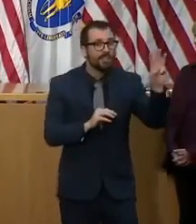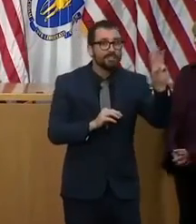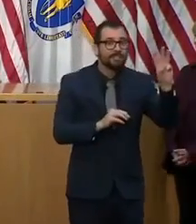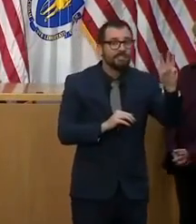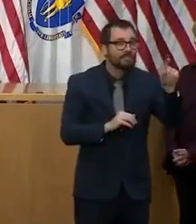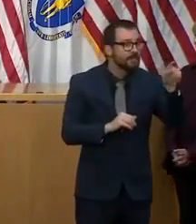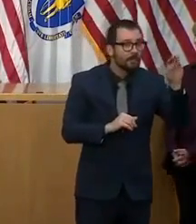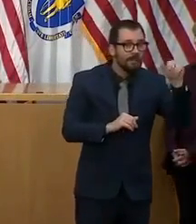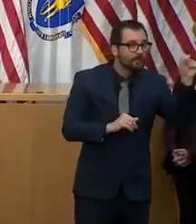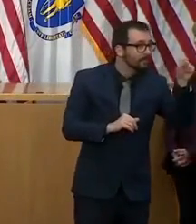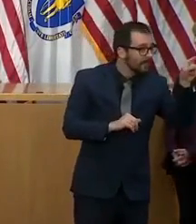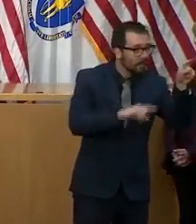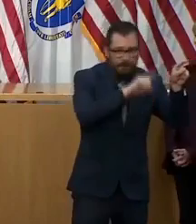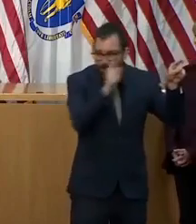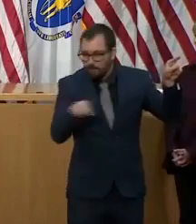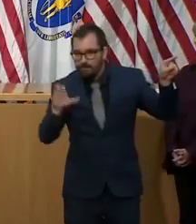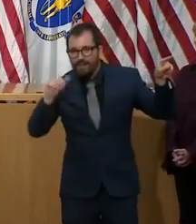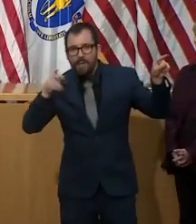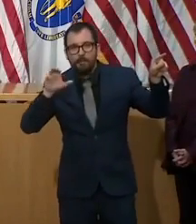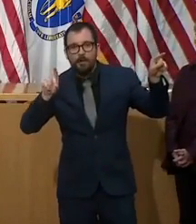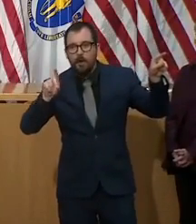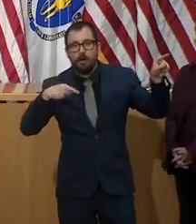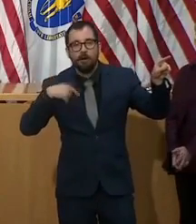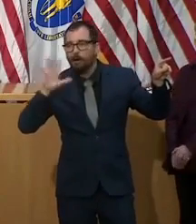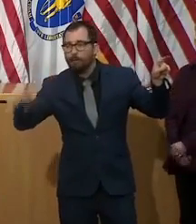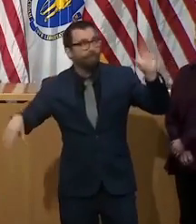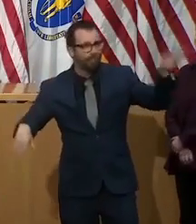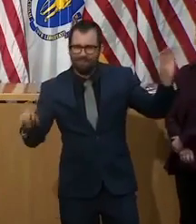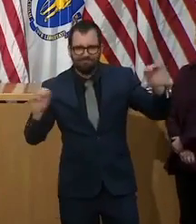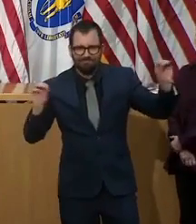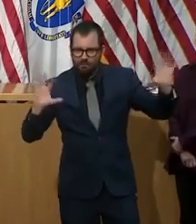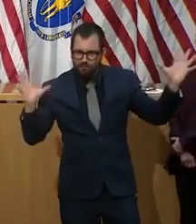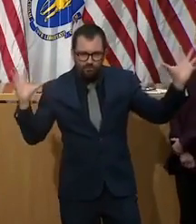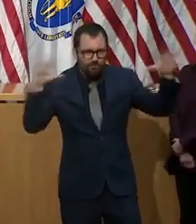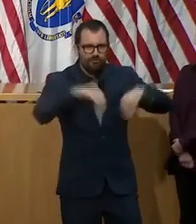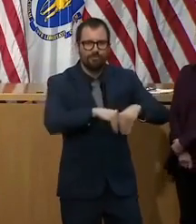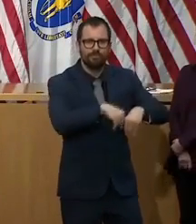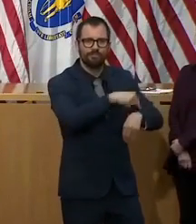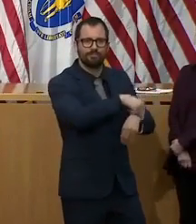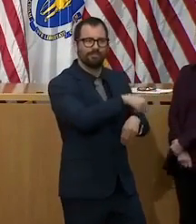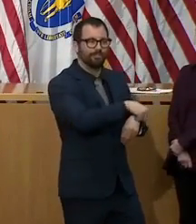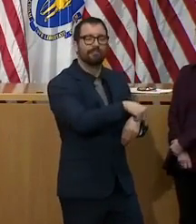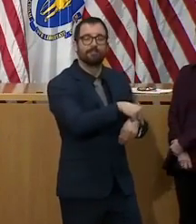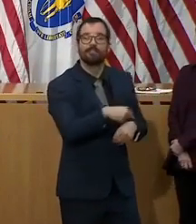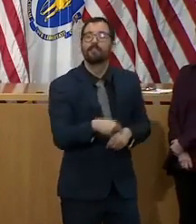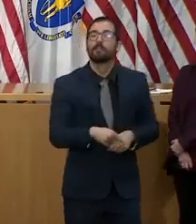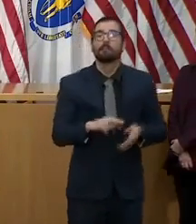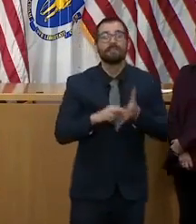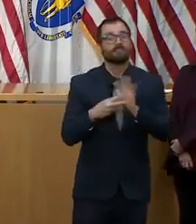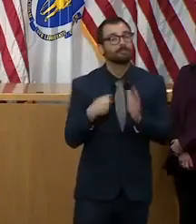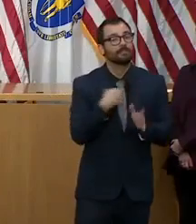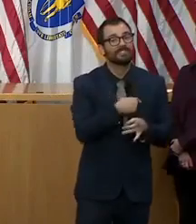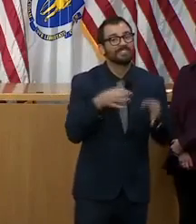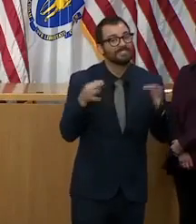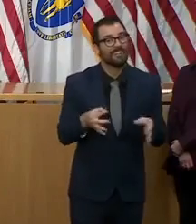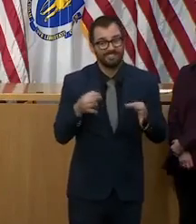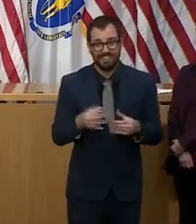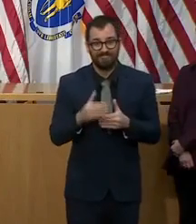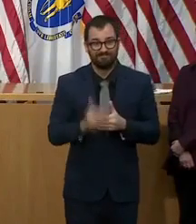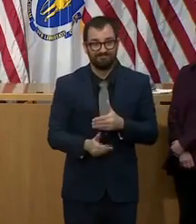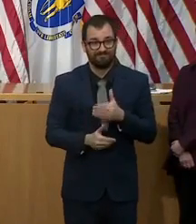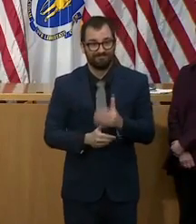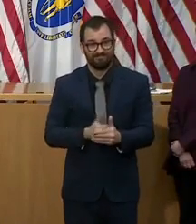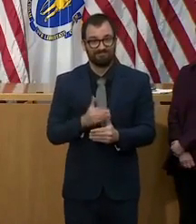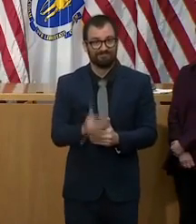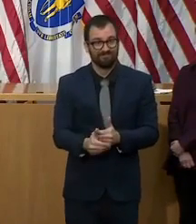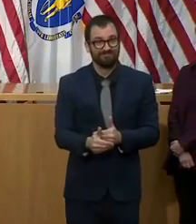is key. A lot of the decisions that we will make need to be enforced and implementable at the